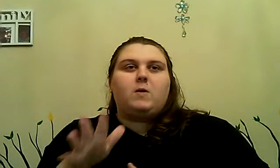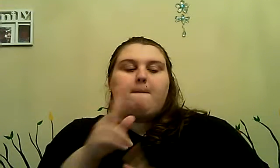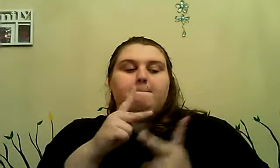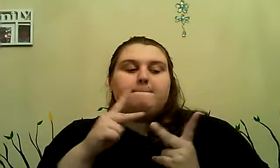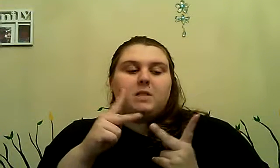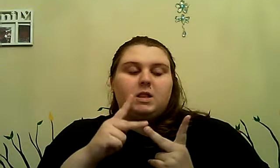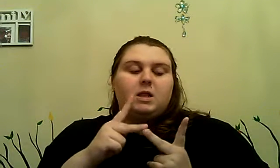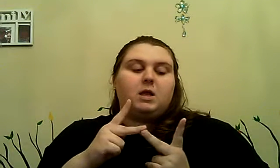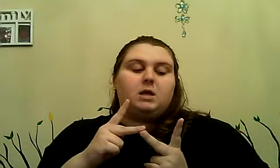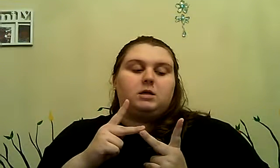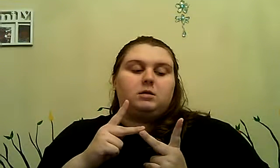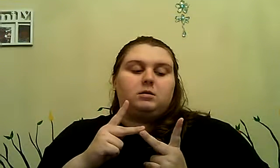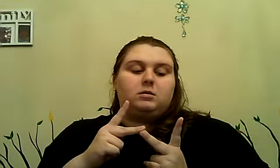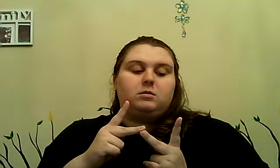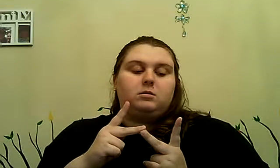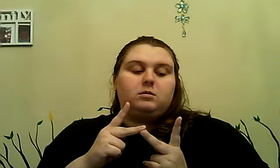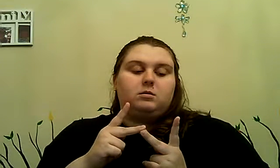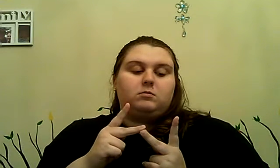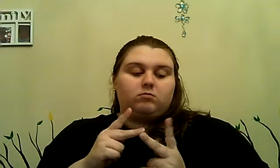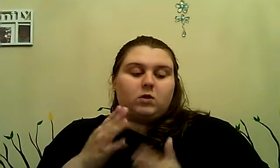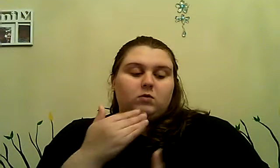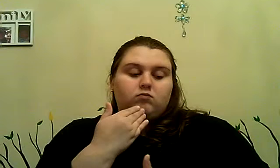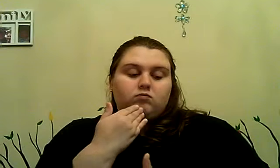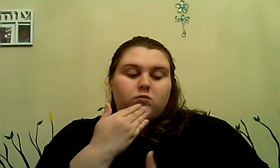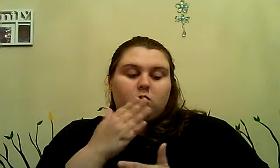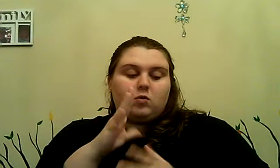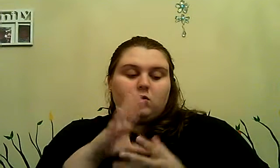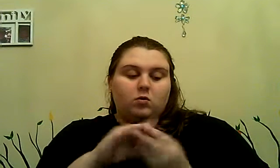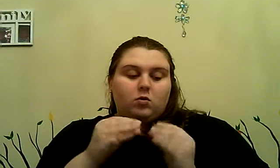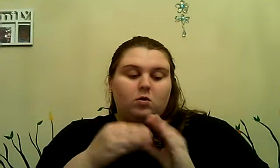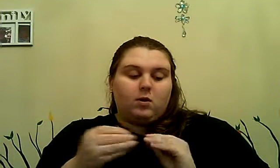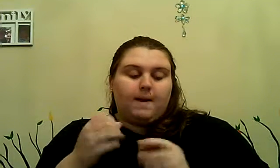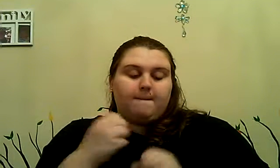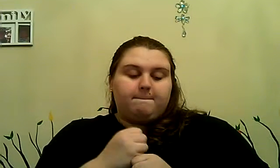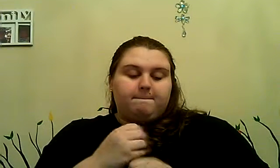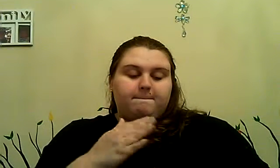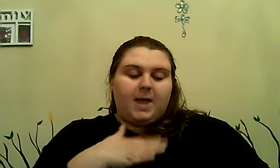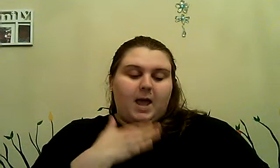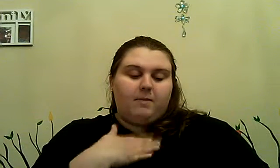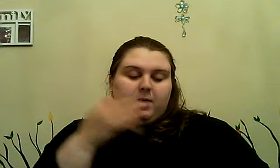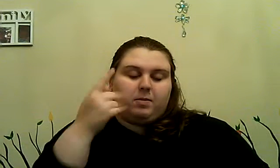a story that was fond for me. I had a lot of fond memories about it. So I wanted to share that.